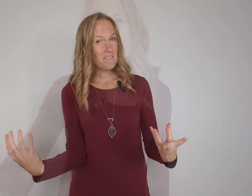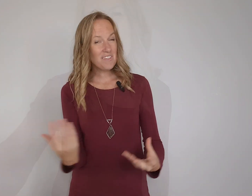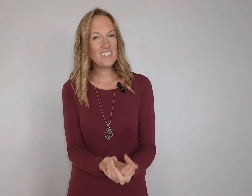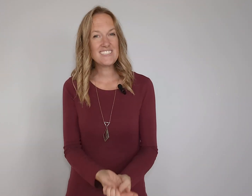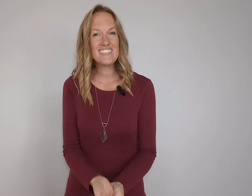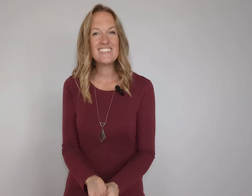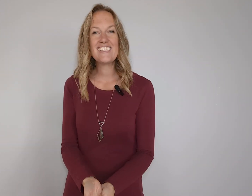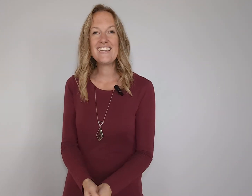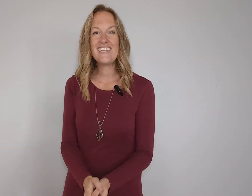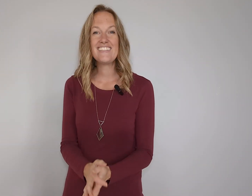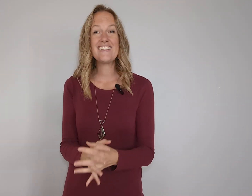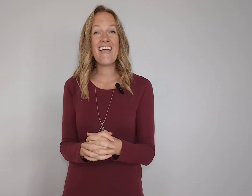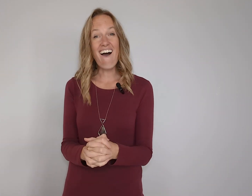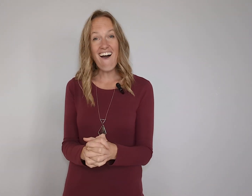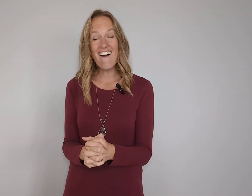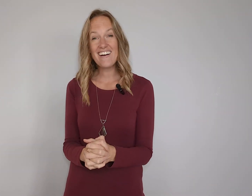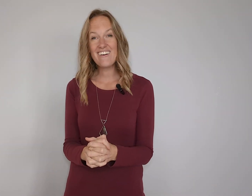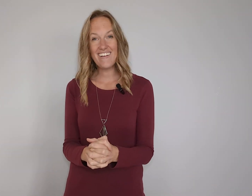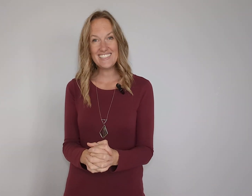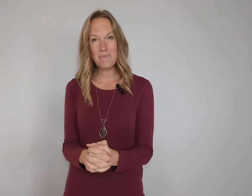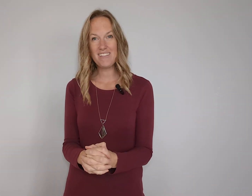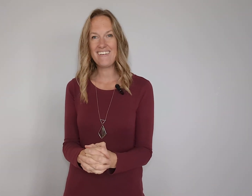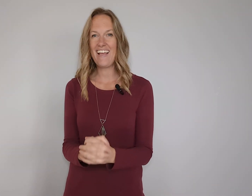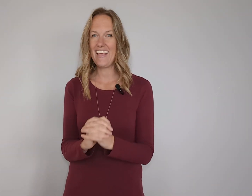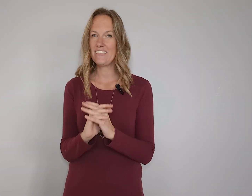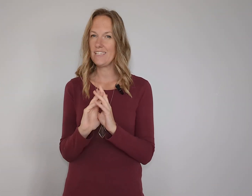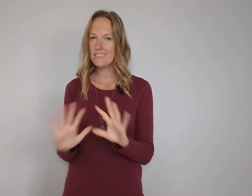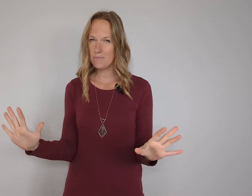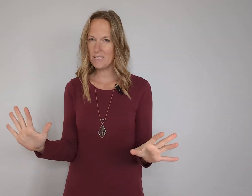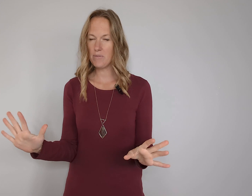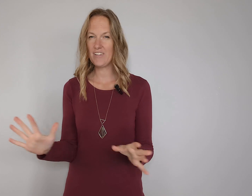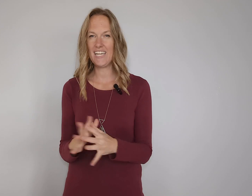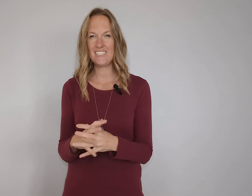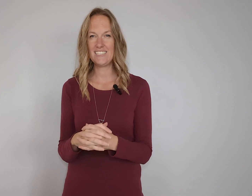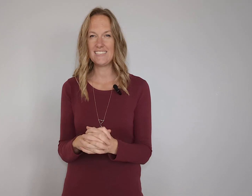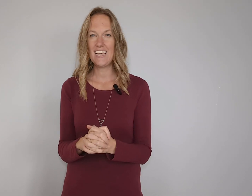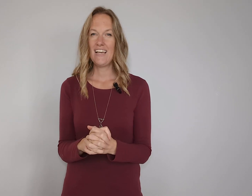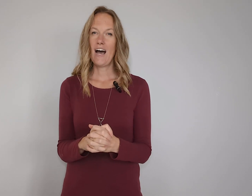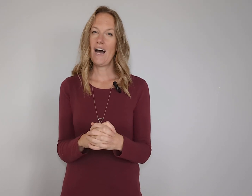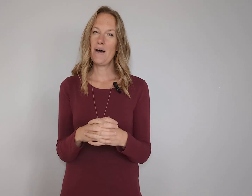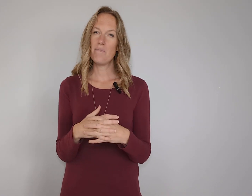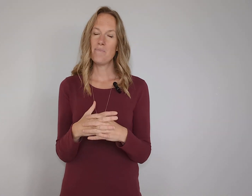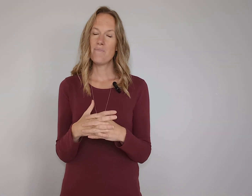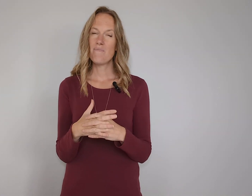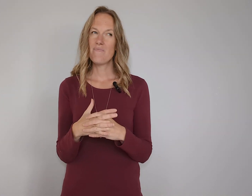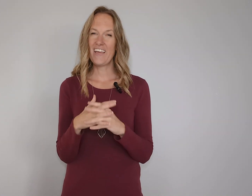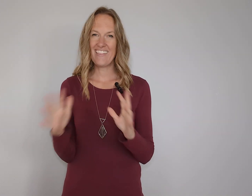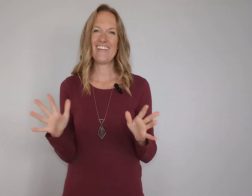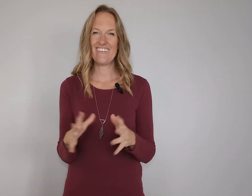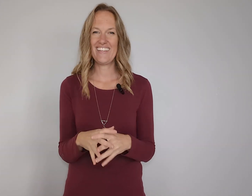about the verses is they are quite similar, and I've done some simplifications that I think you're really going